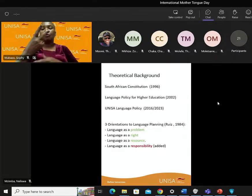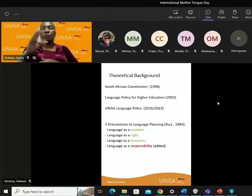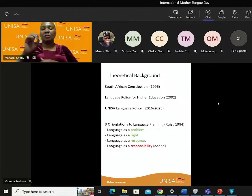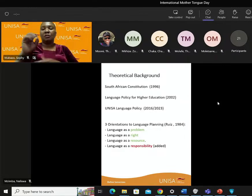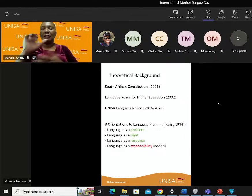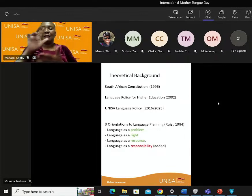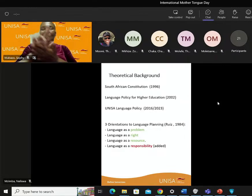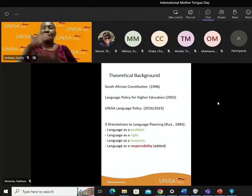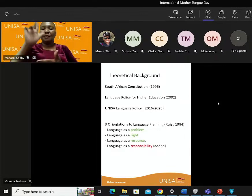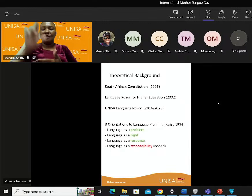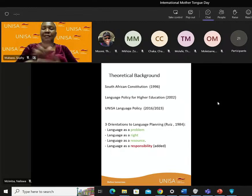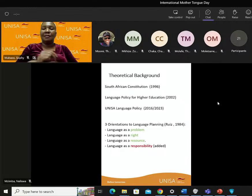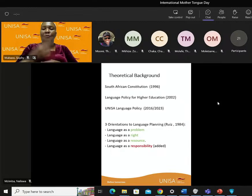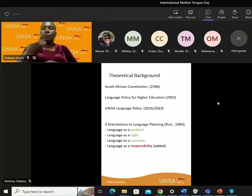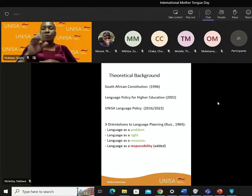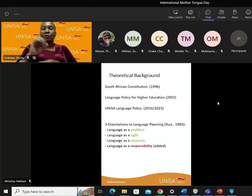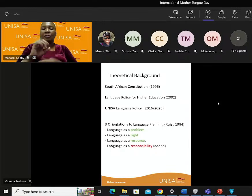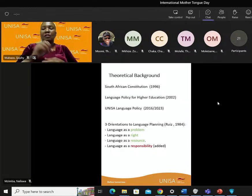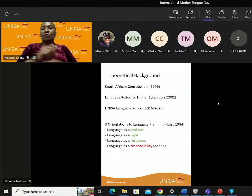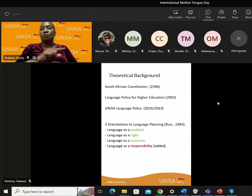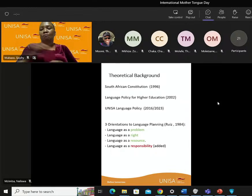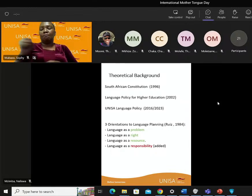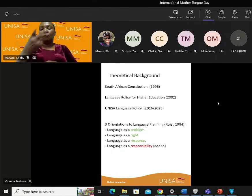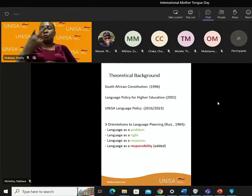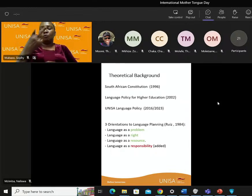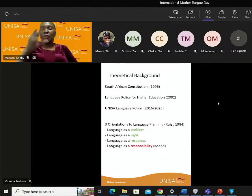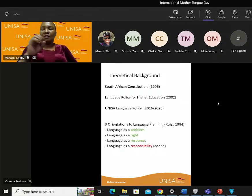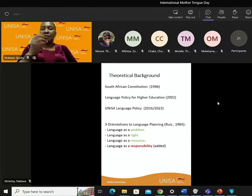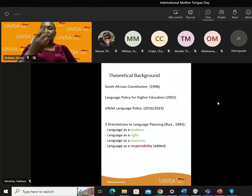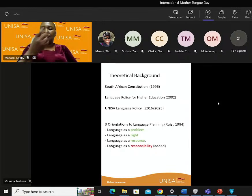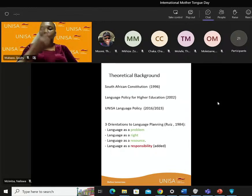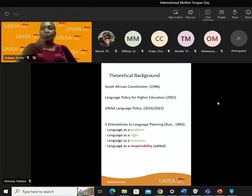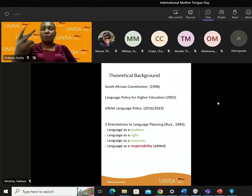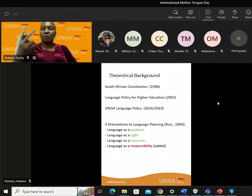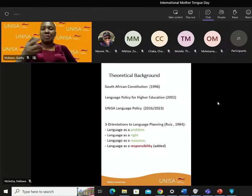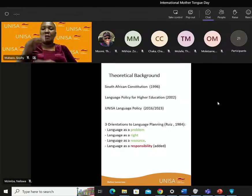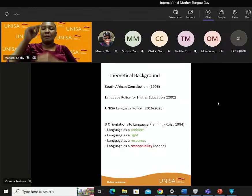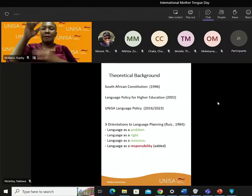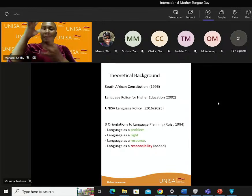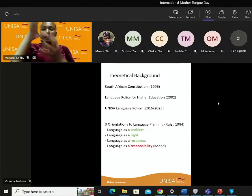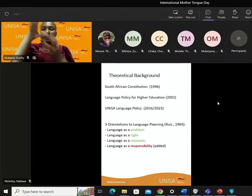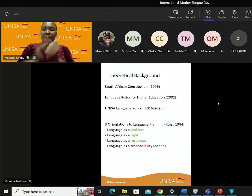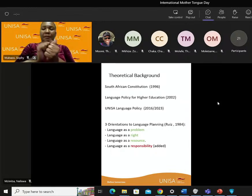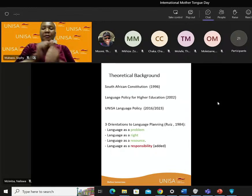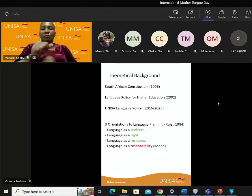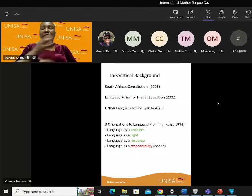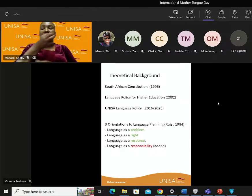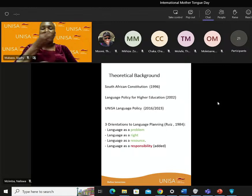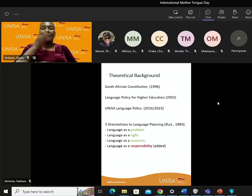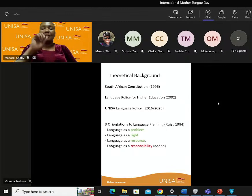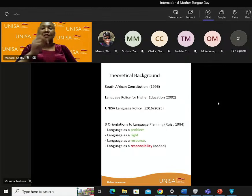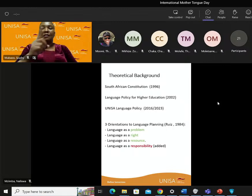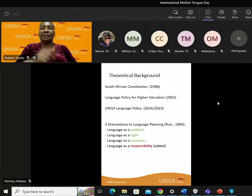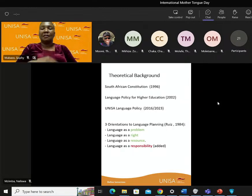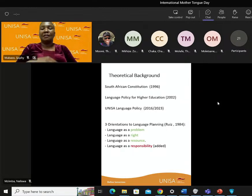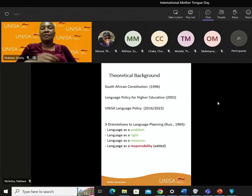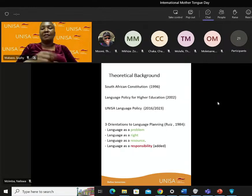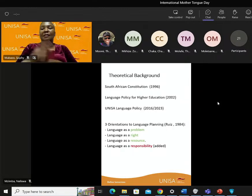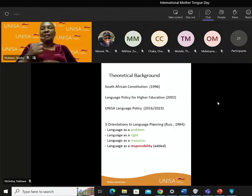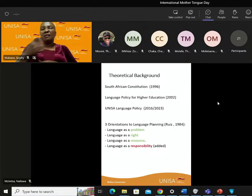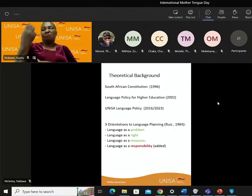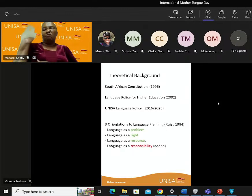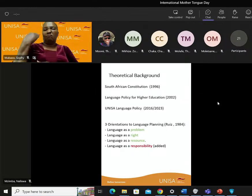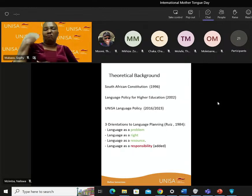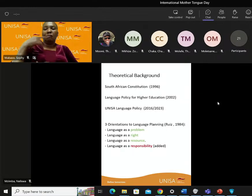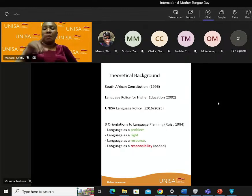to 2022. I also want to just briefly mention, although it's a bit dated, it's still very